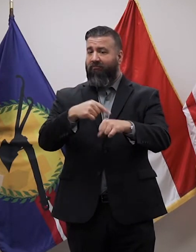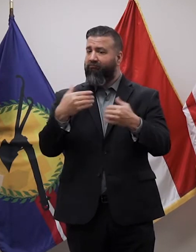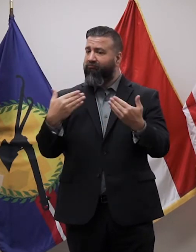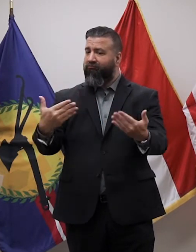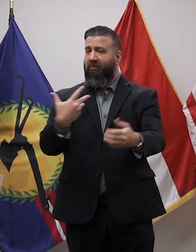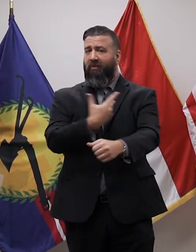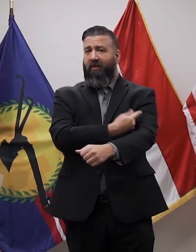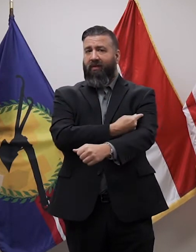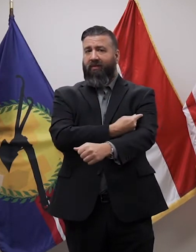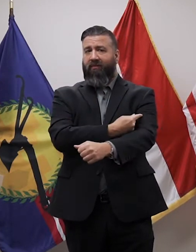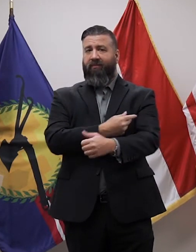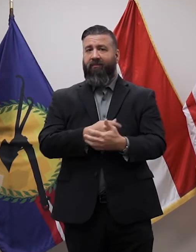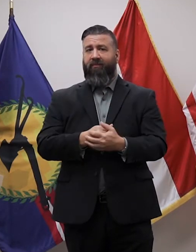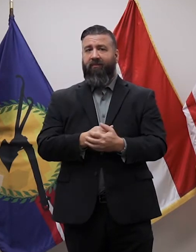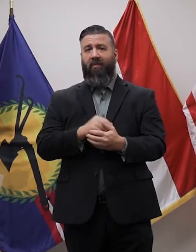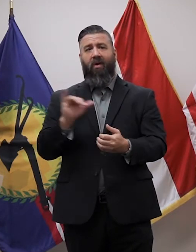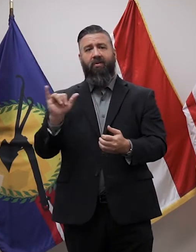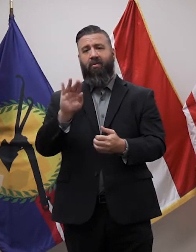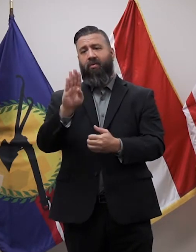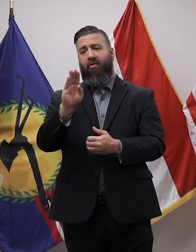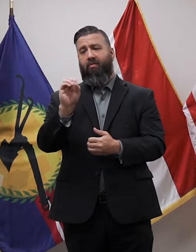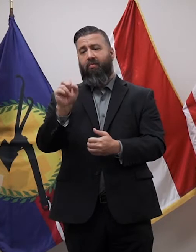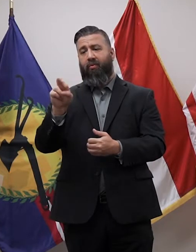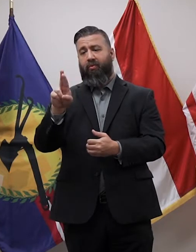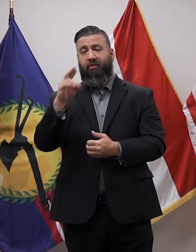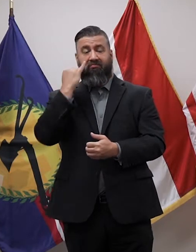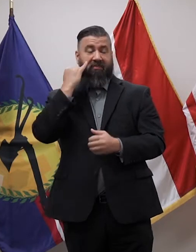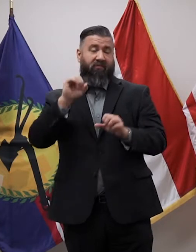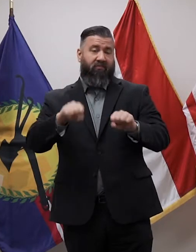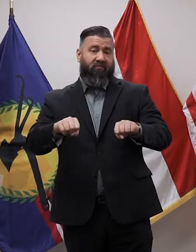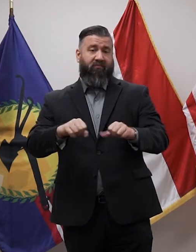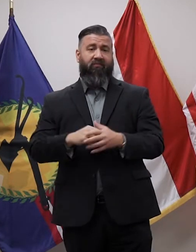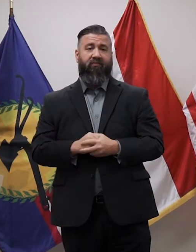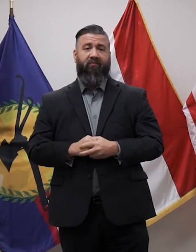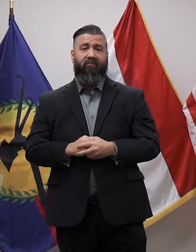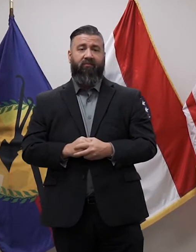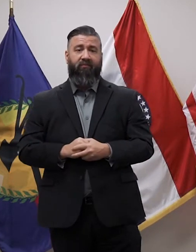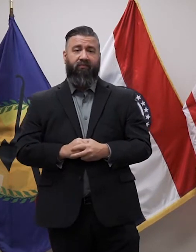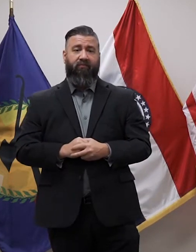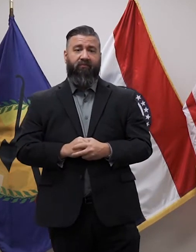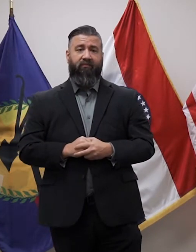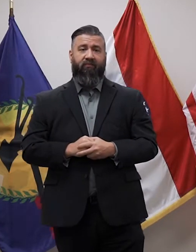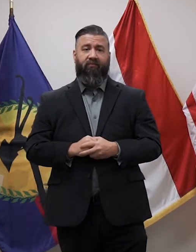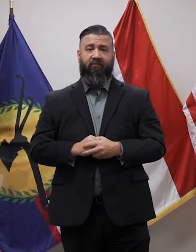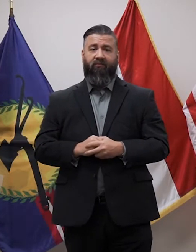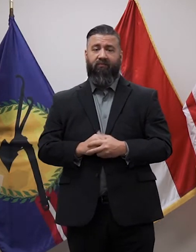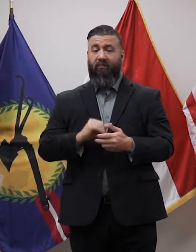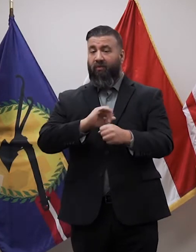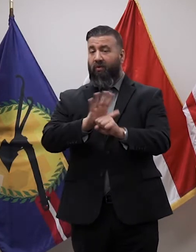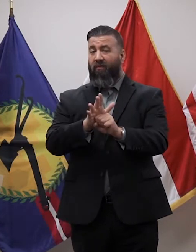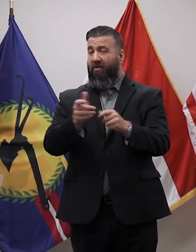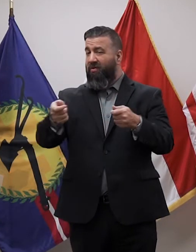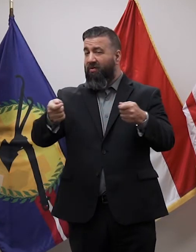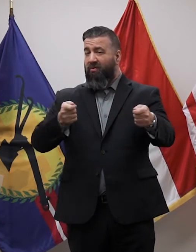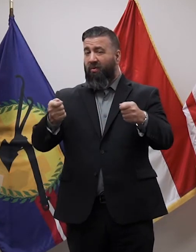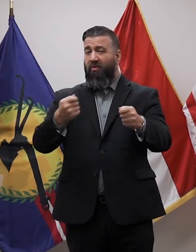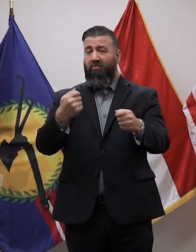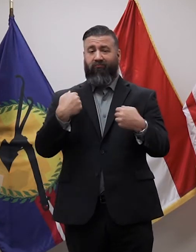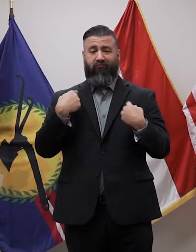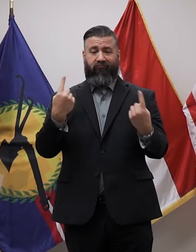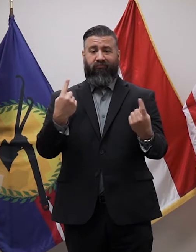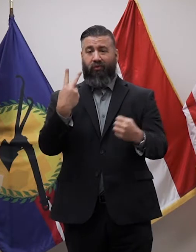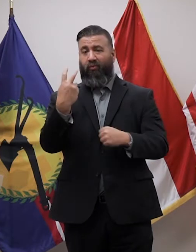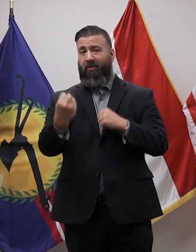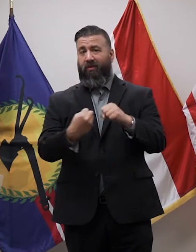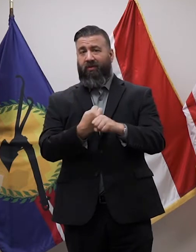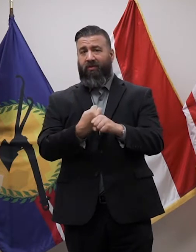have not had one yet, and a booster if you are eligible. COVID has dominated the past 2 years of our lives, and I know that